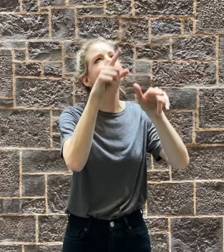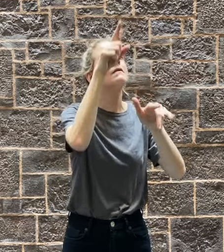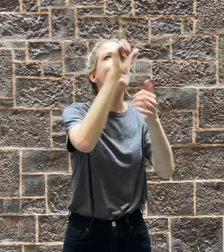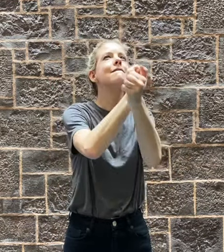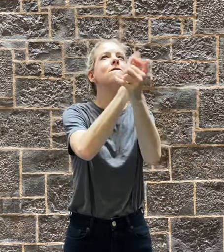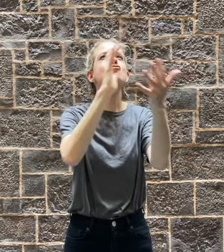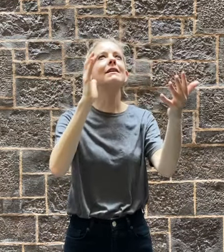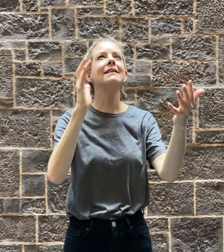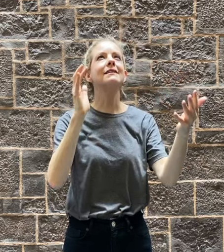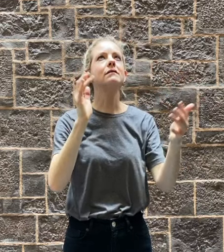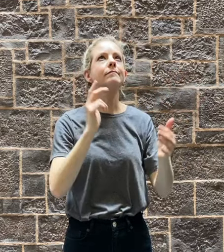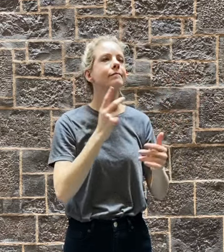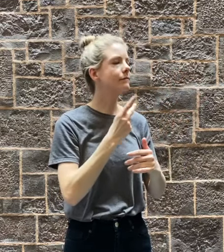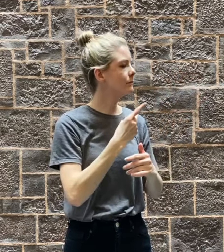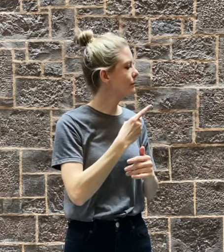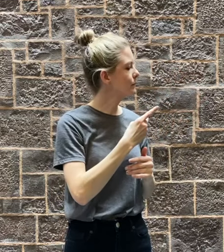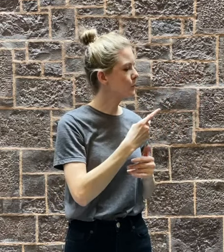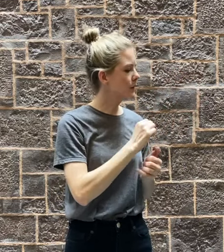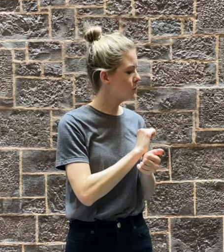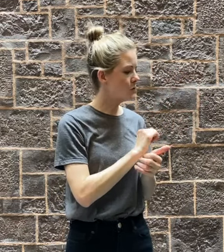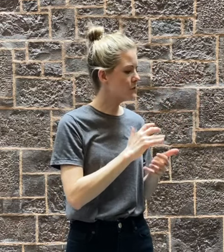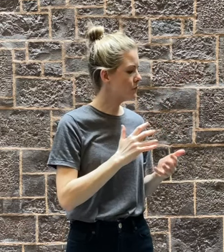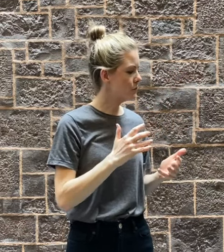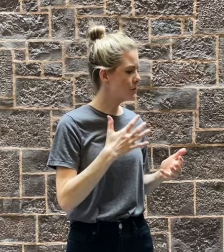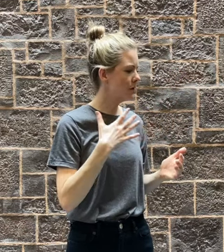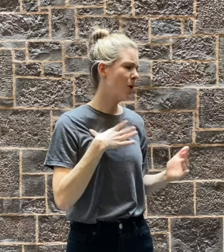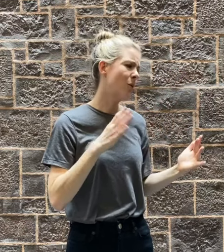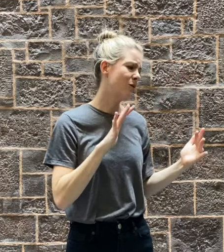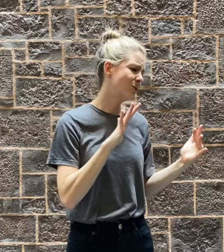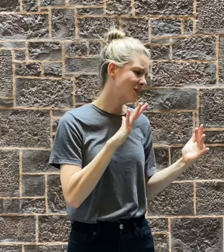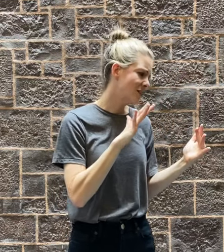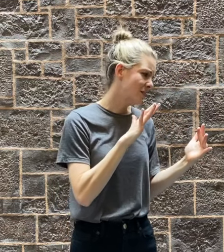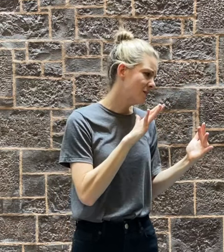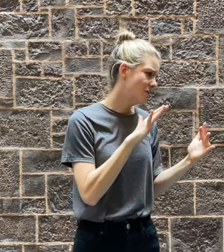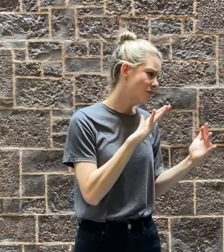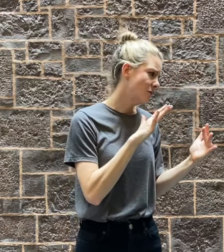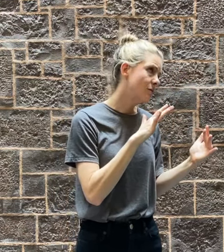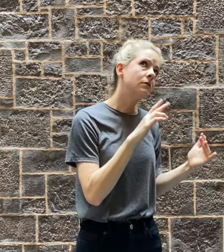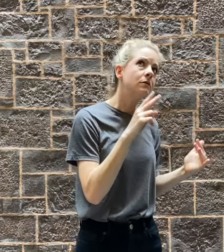We are a handprint apart.